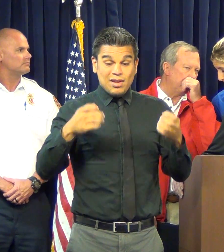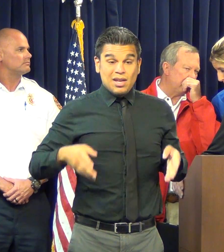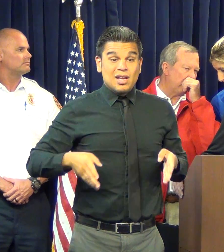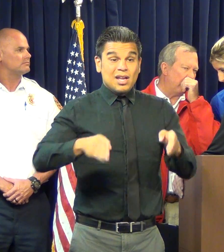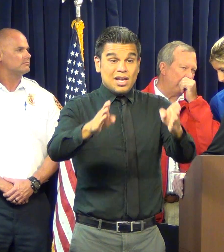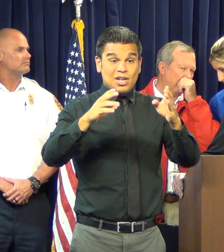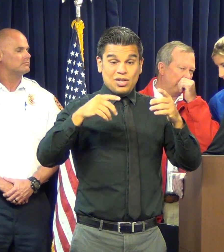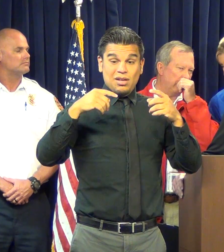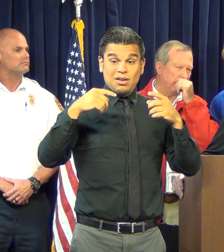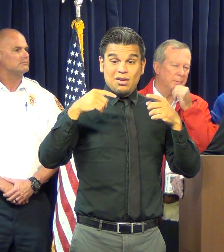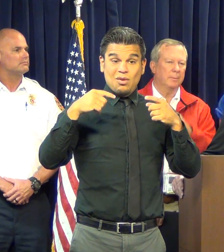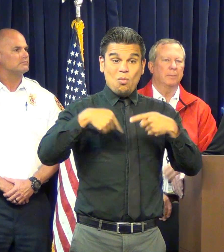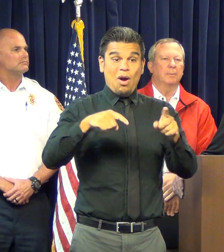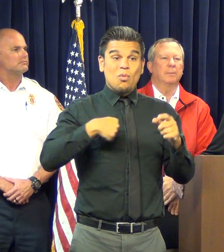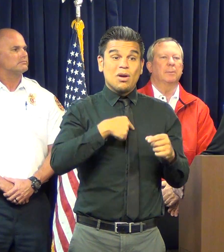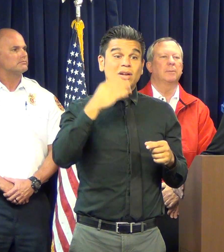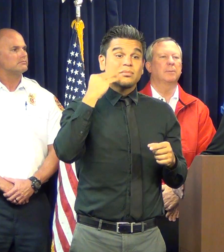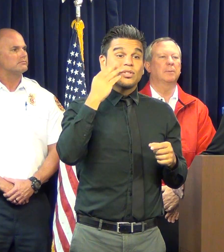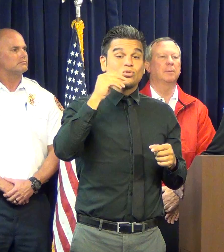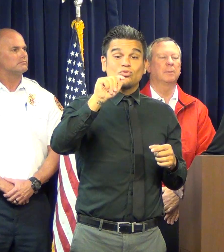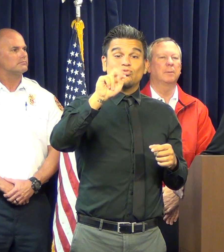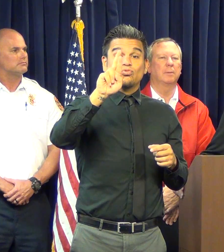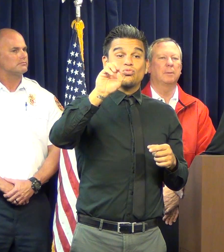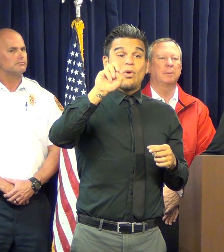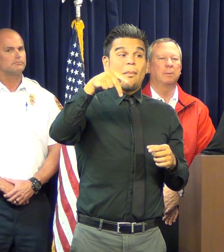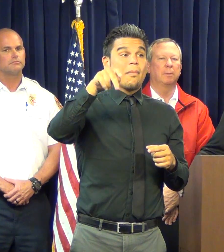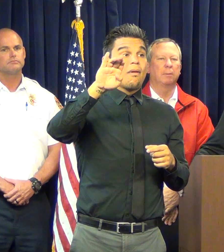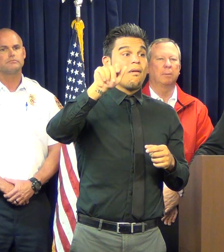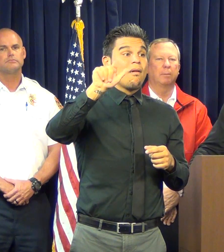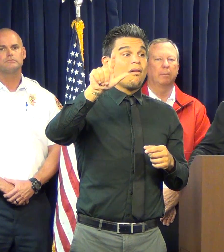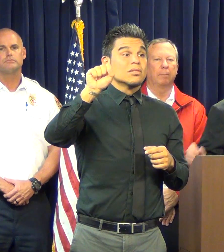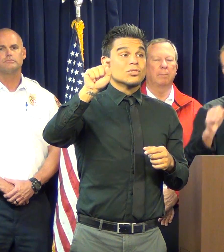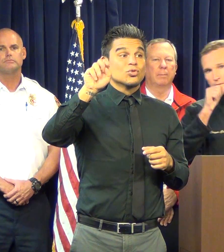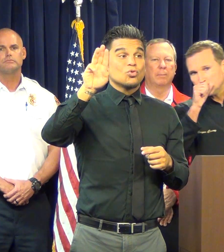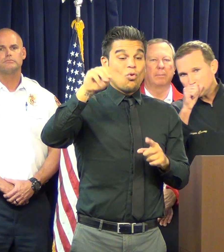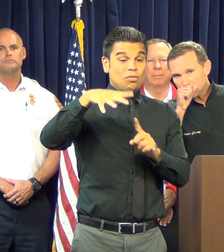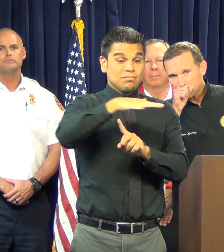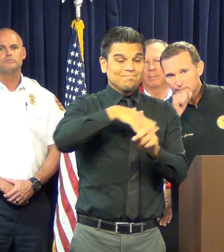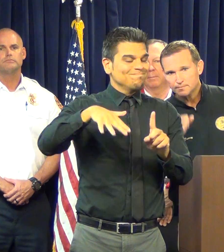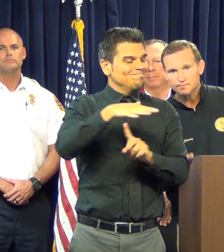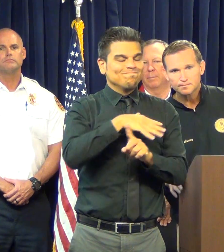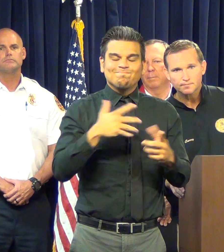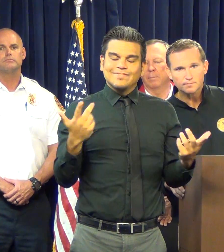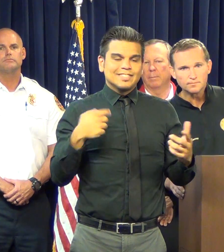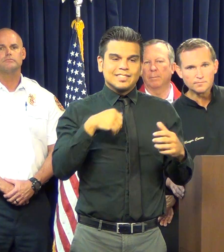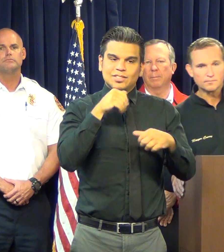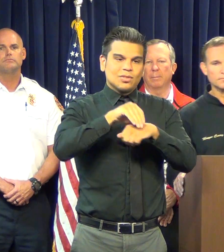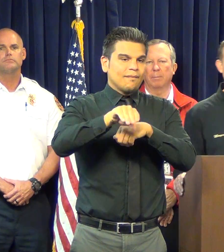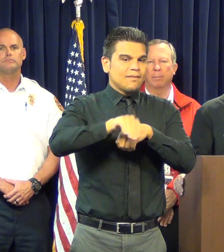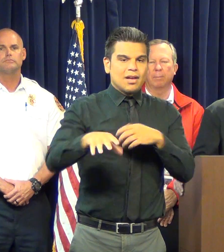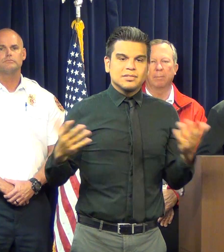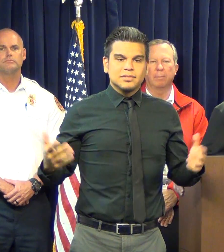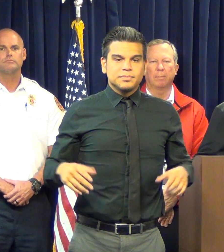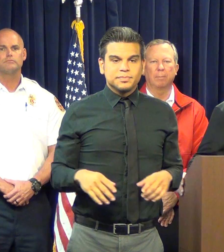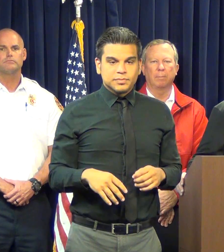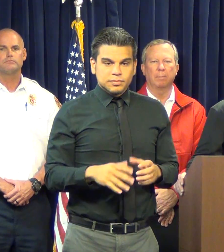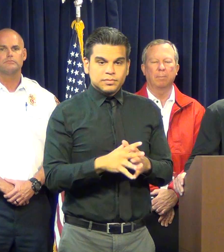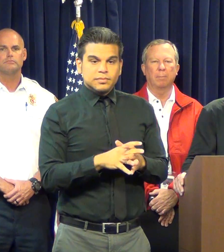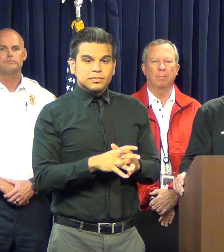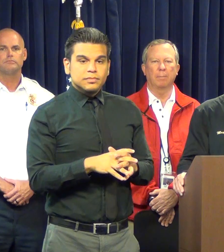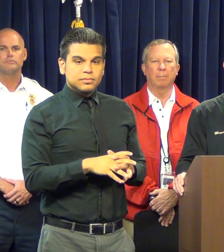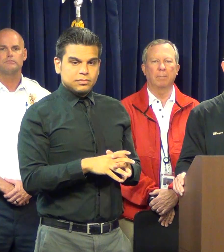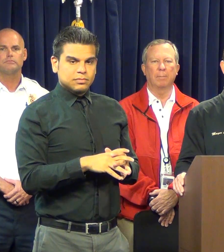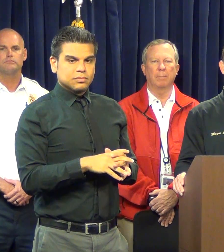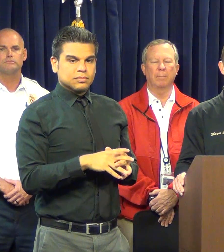tropical storm conditions is not advisable. Mayor, your office has been pretty vocal in terms of putting out press releases to